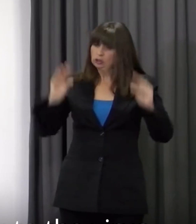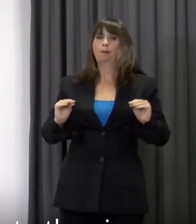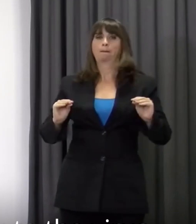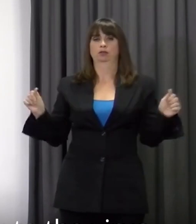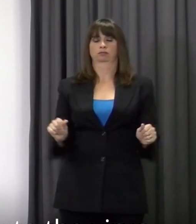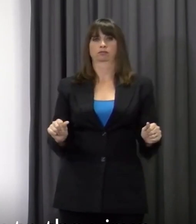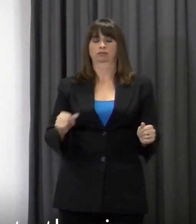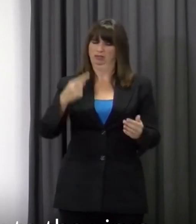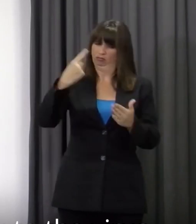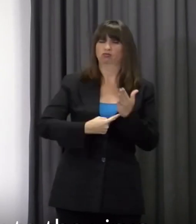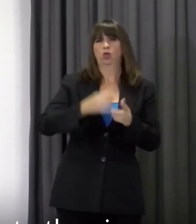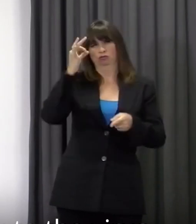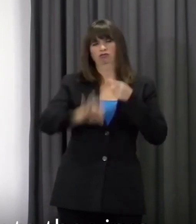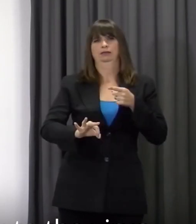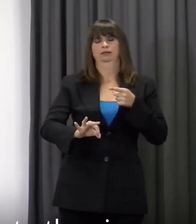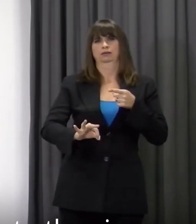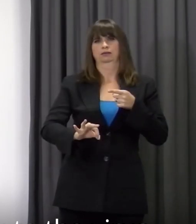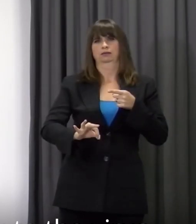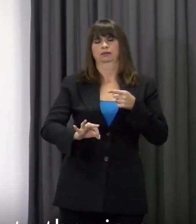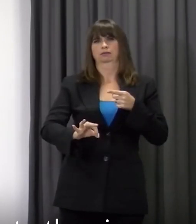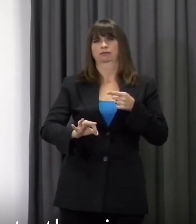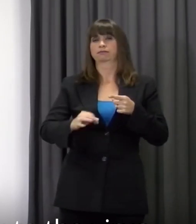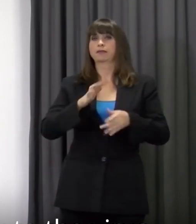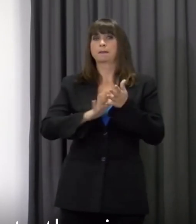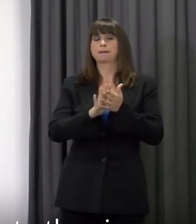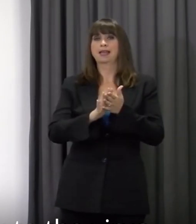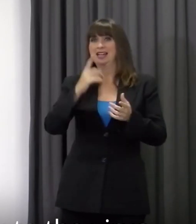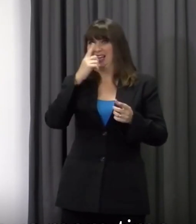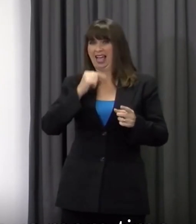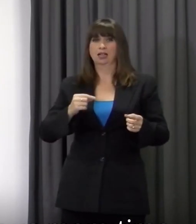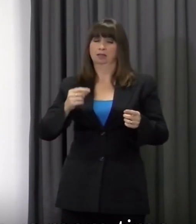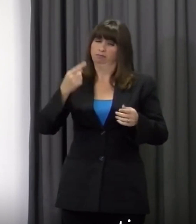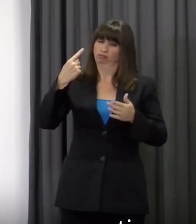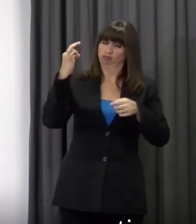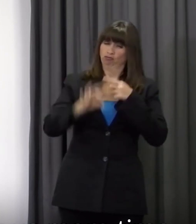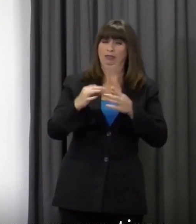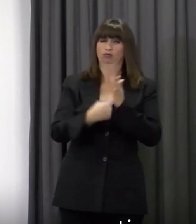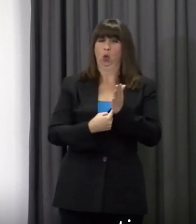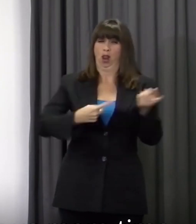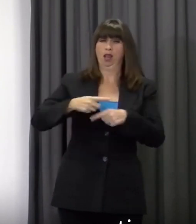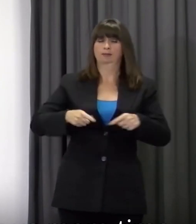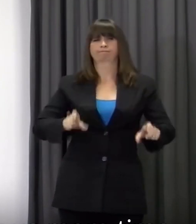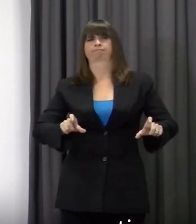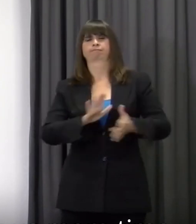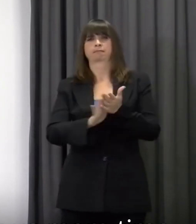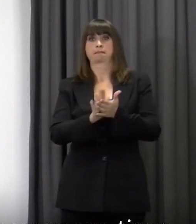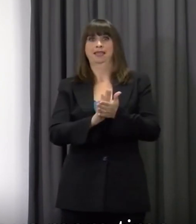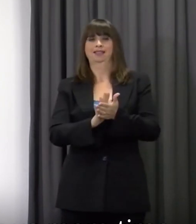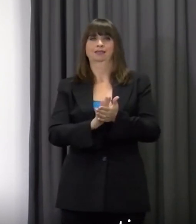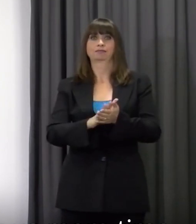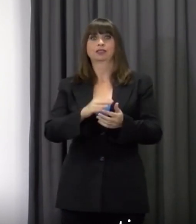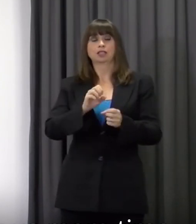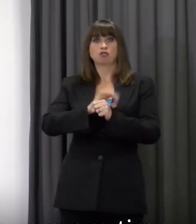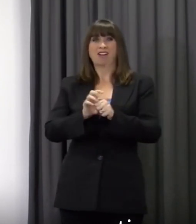short, sharp shock to the virus, which could turn back the clock, slowing down its spread